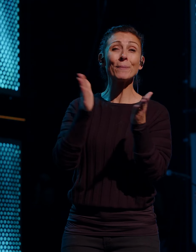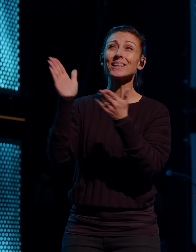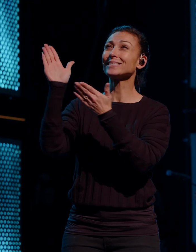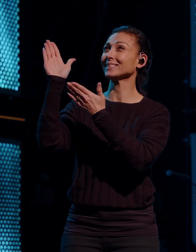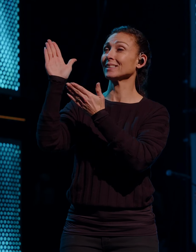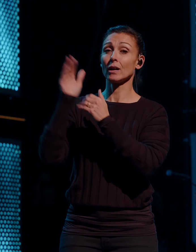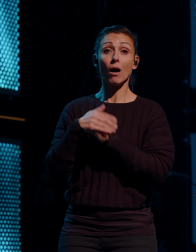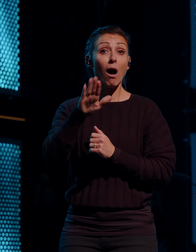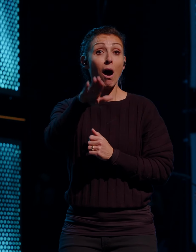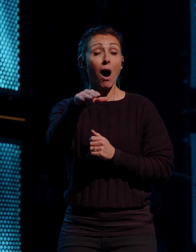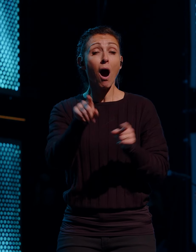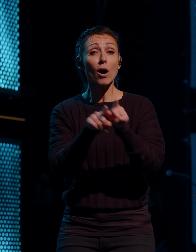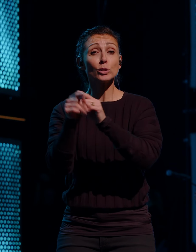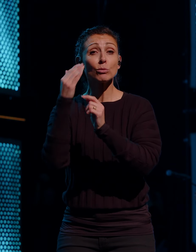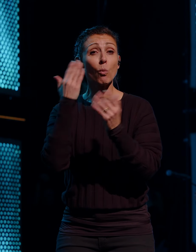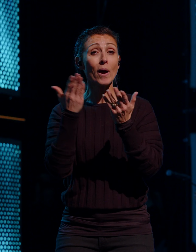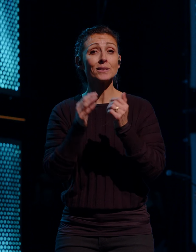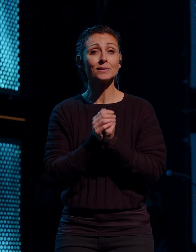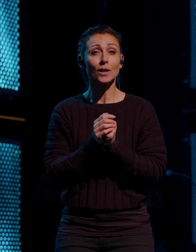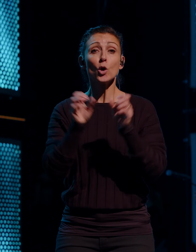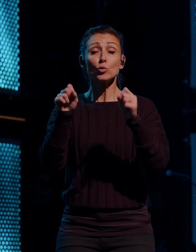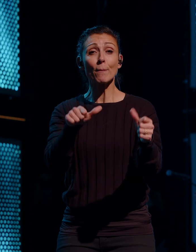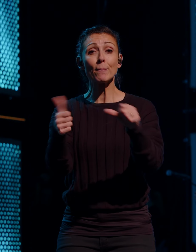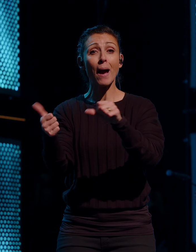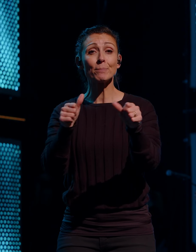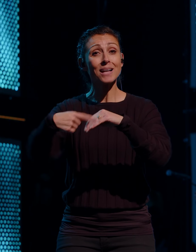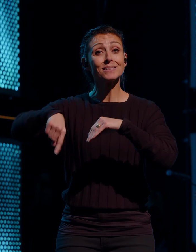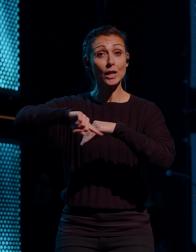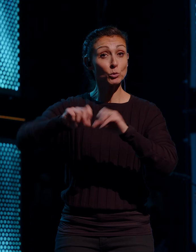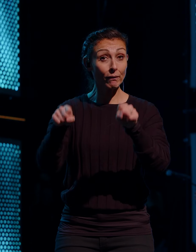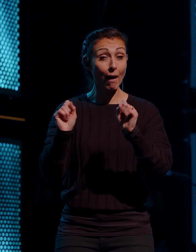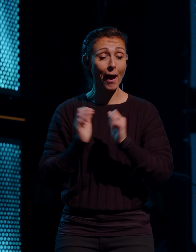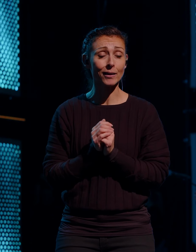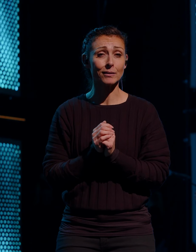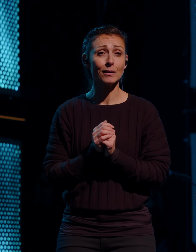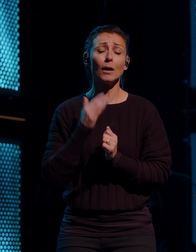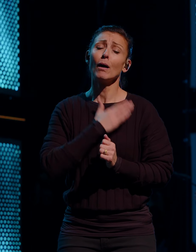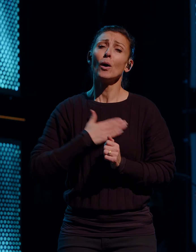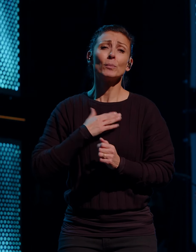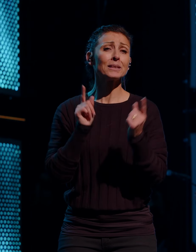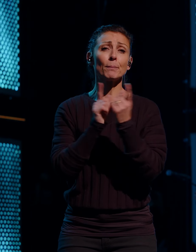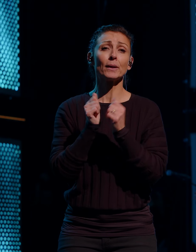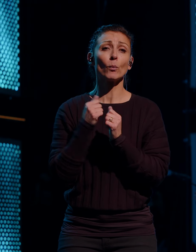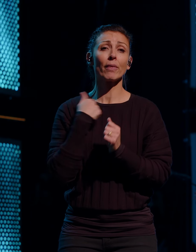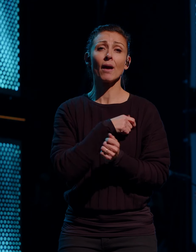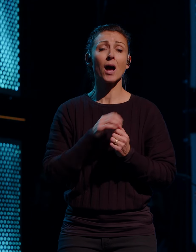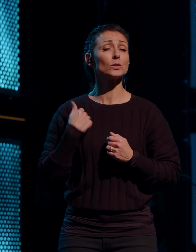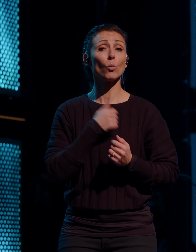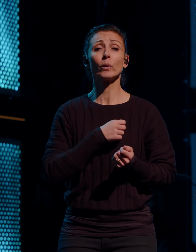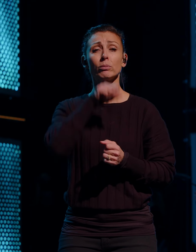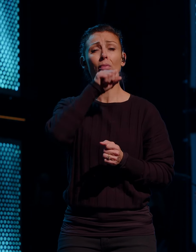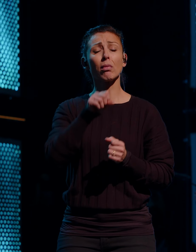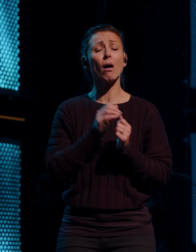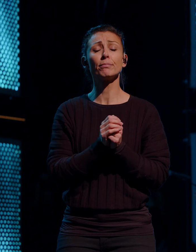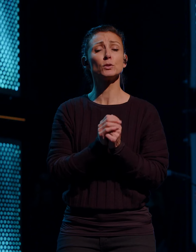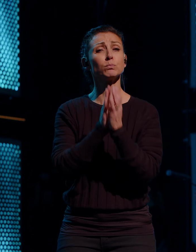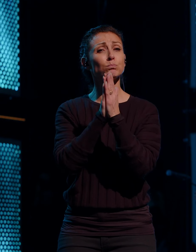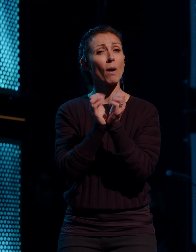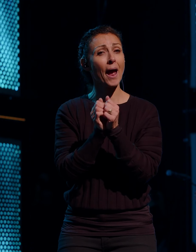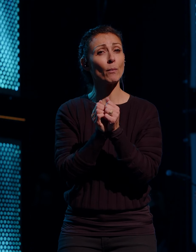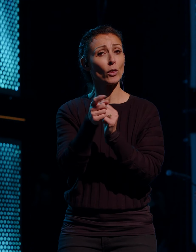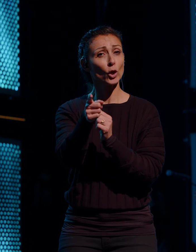even after service, if you want to come forward and you want to accept Christ, we'll be up here with you. We'd love for you to come up. If you need prayer for anything, please come forward. We'd love to